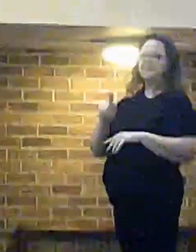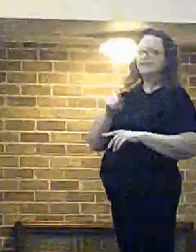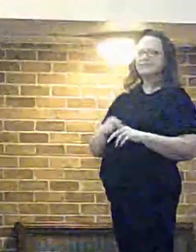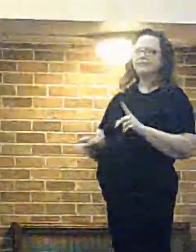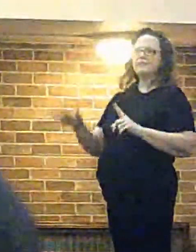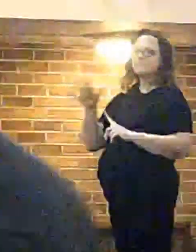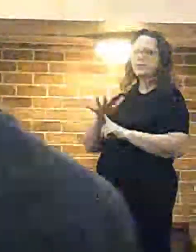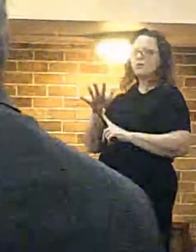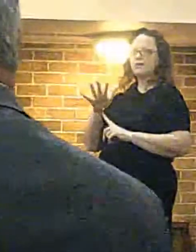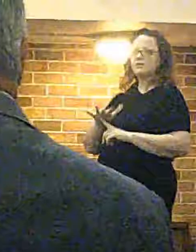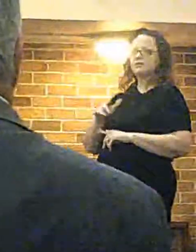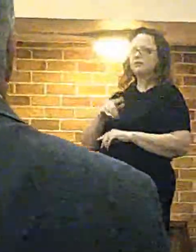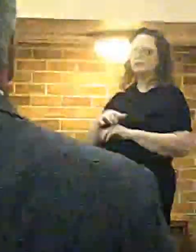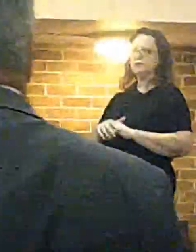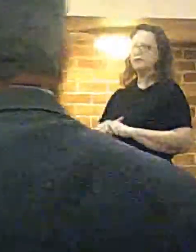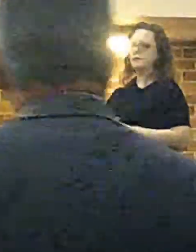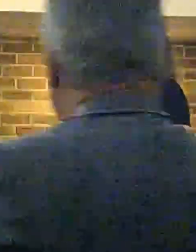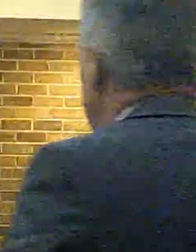well.